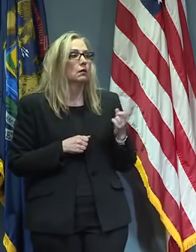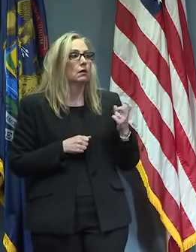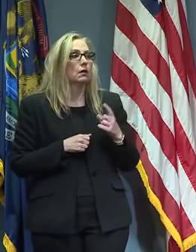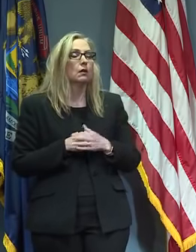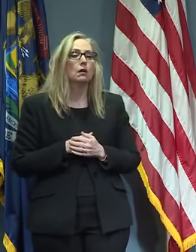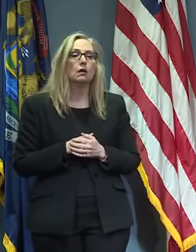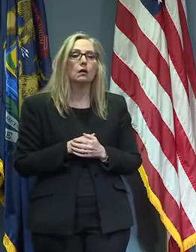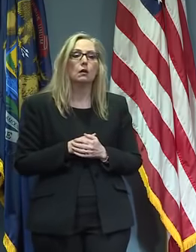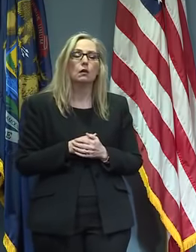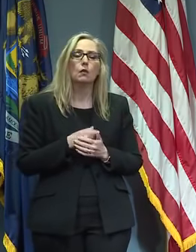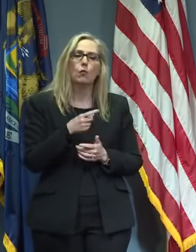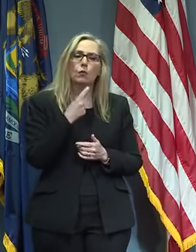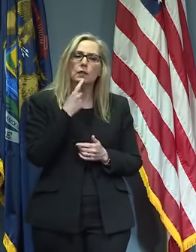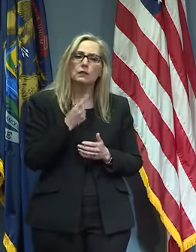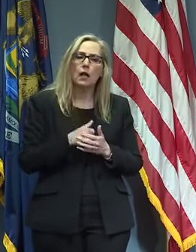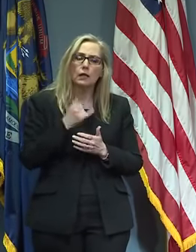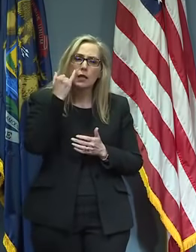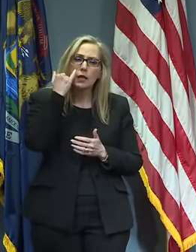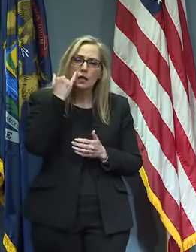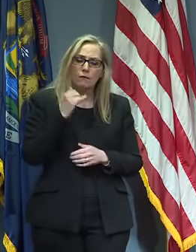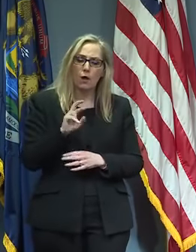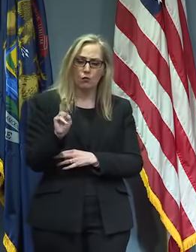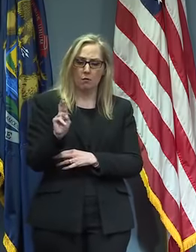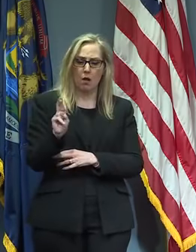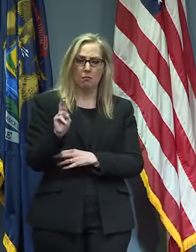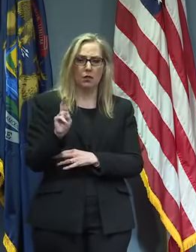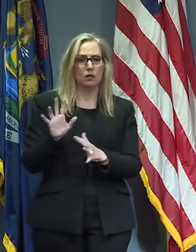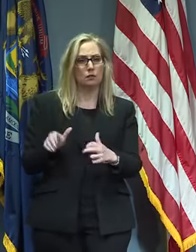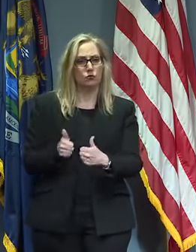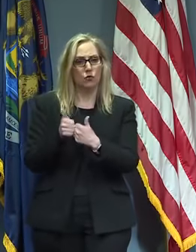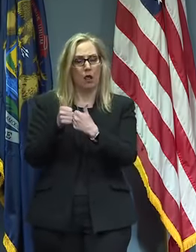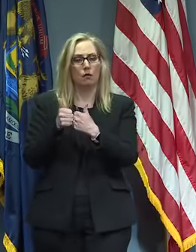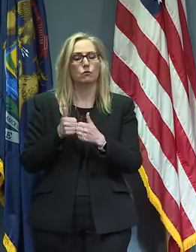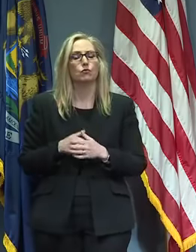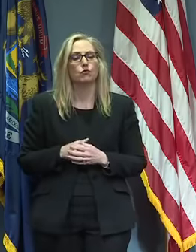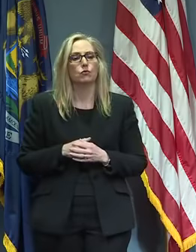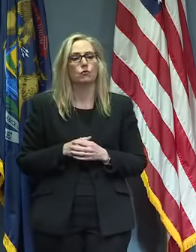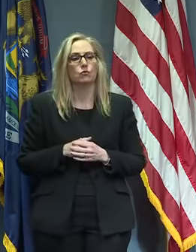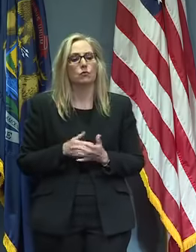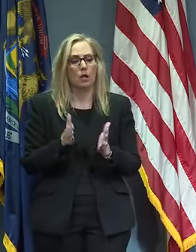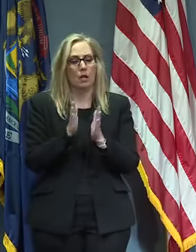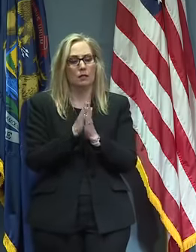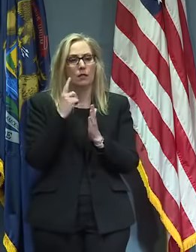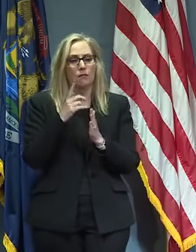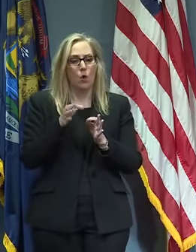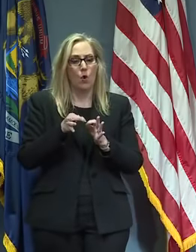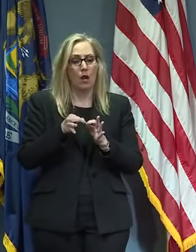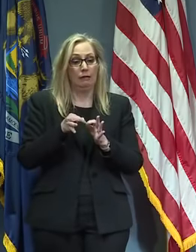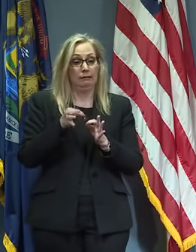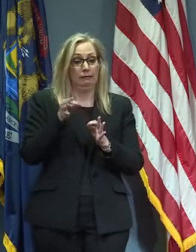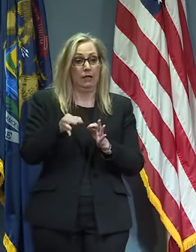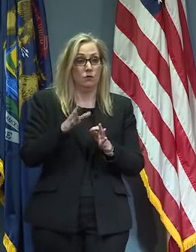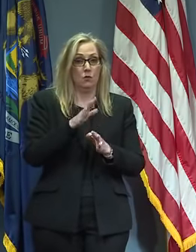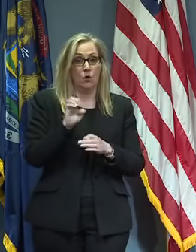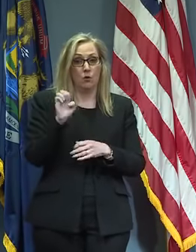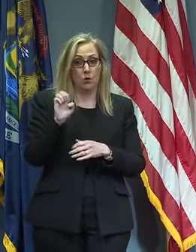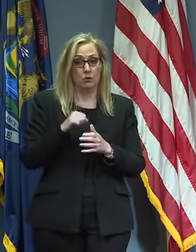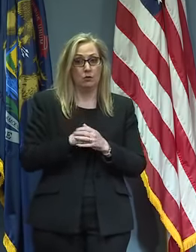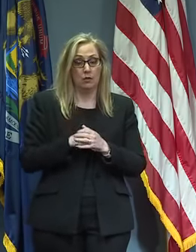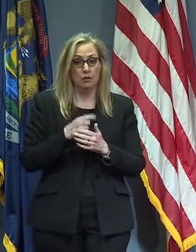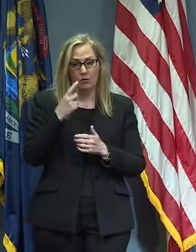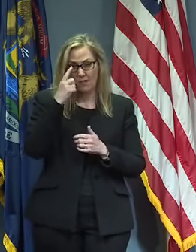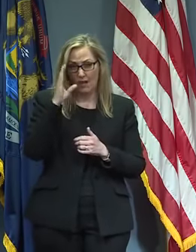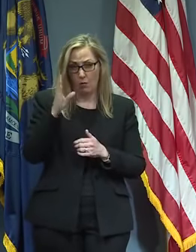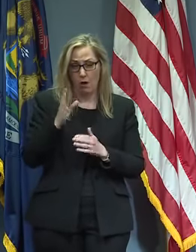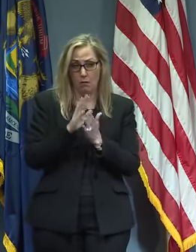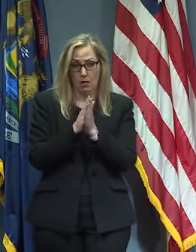if the Republicans challenge, asking for an extension of your emergency powers, do you think it